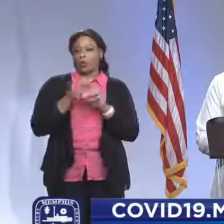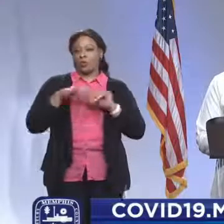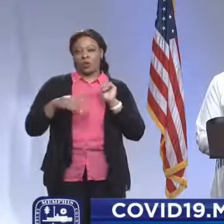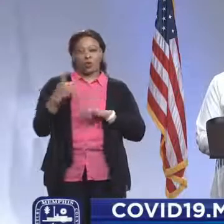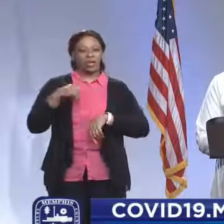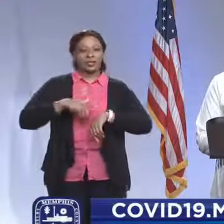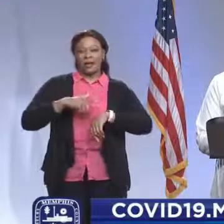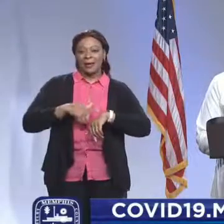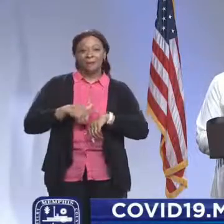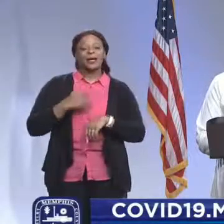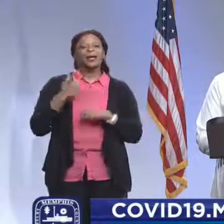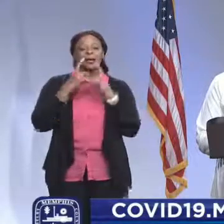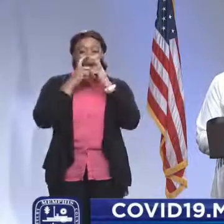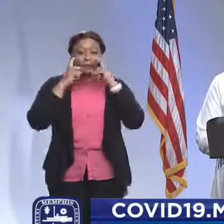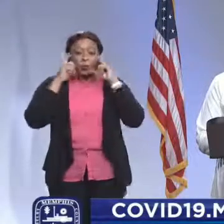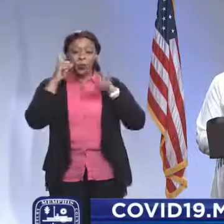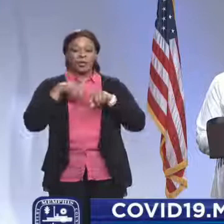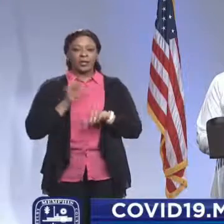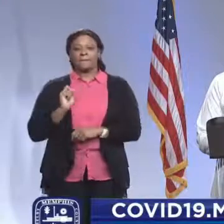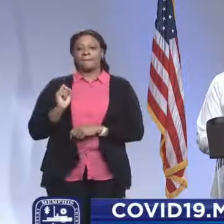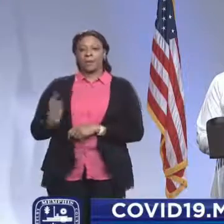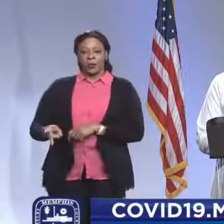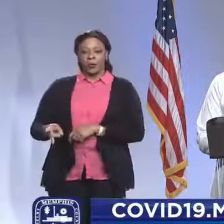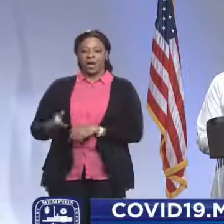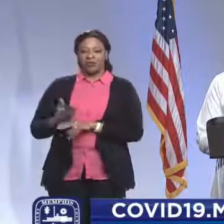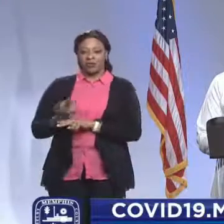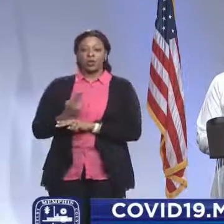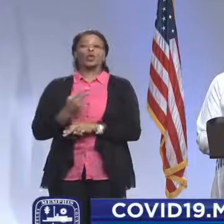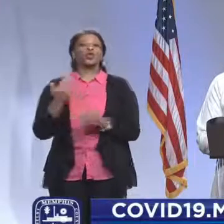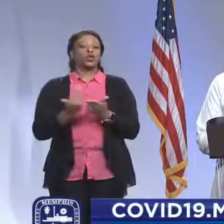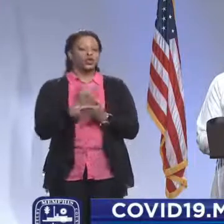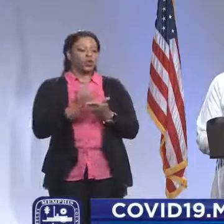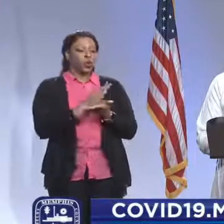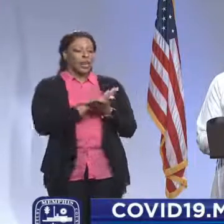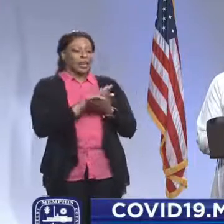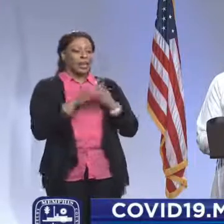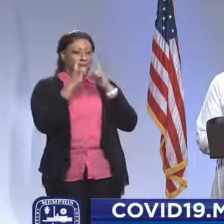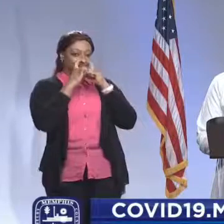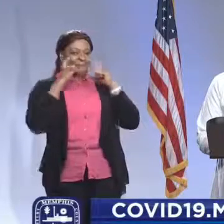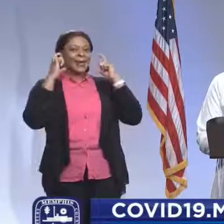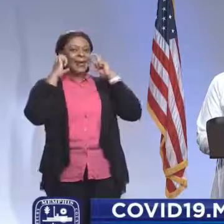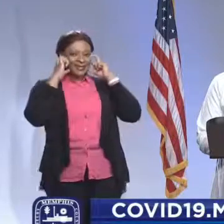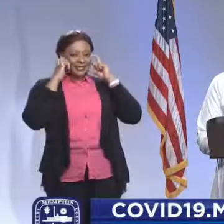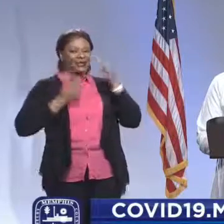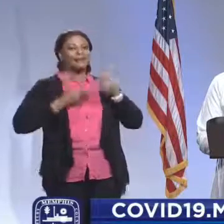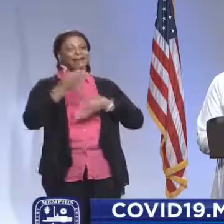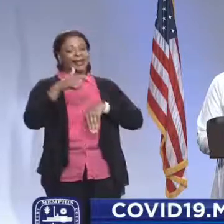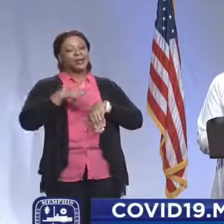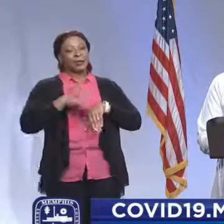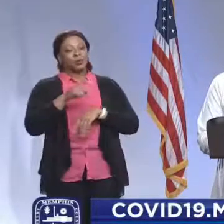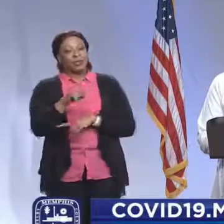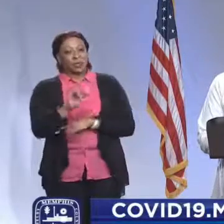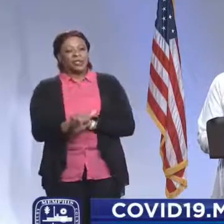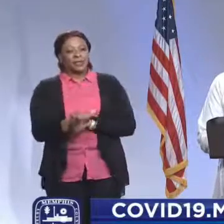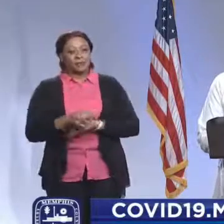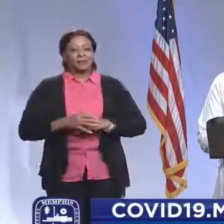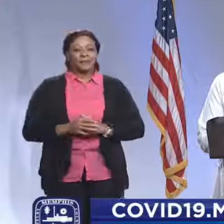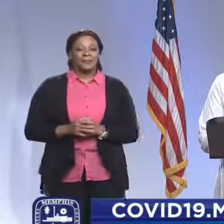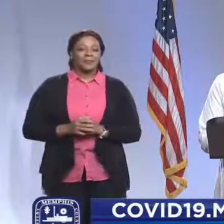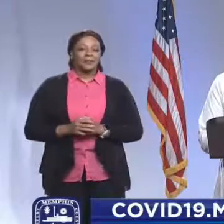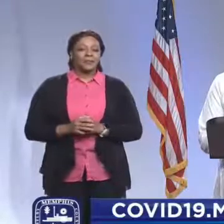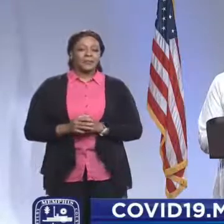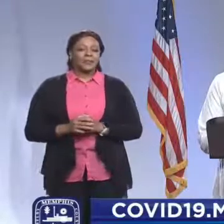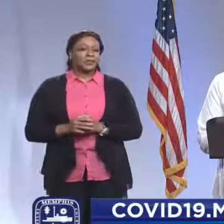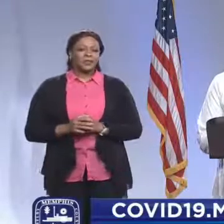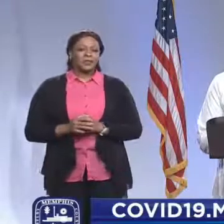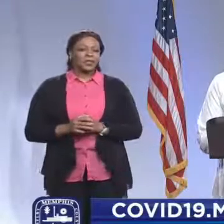once. Dispose of the mask after one use and use a new sterile mask the next time that you need it.